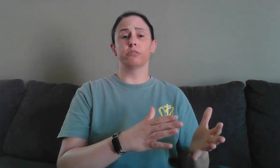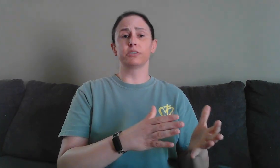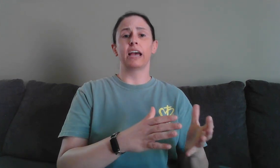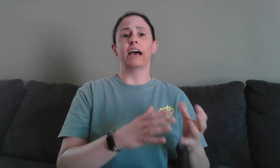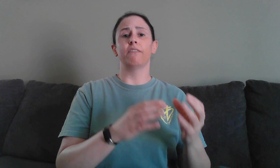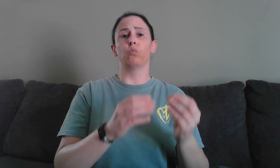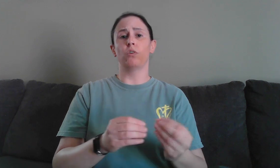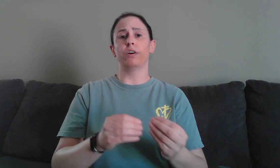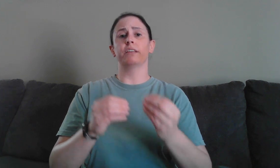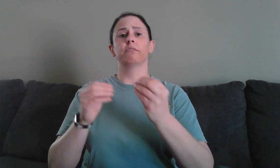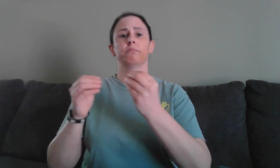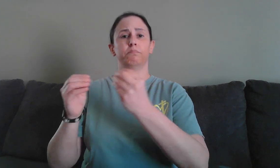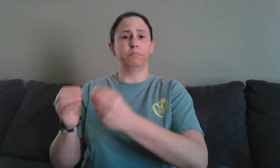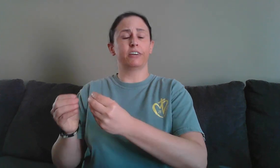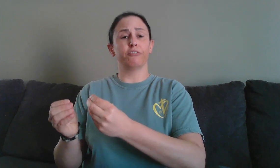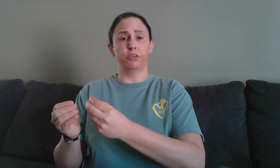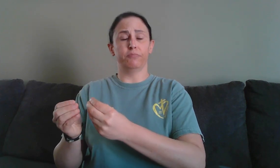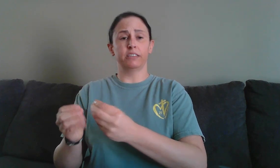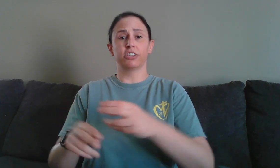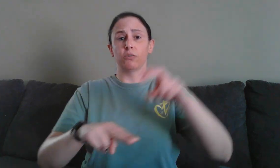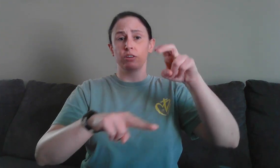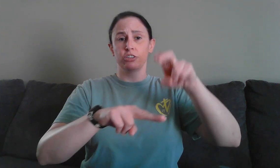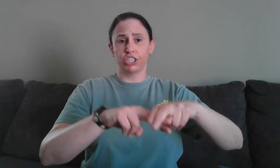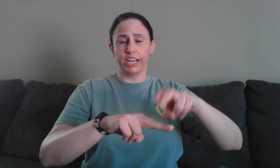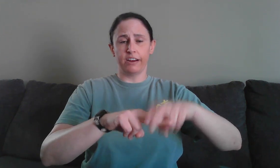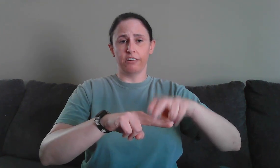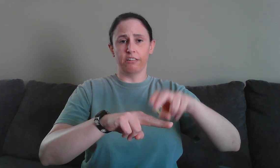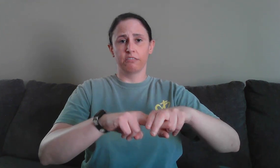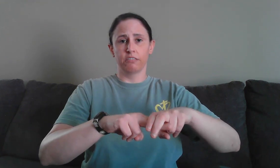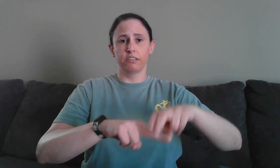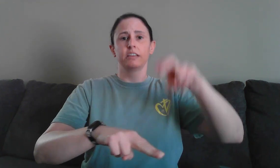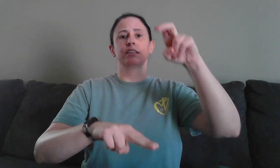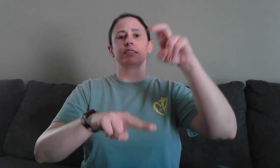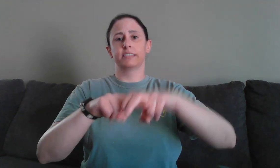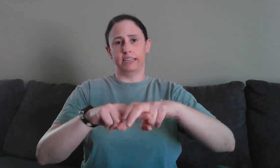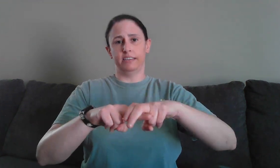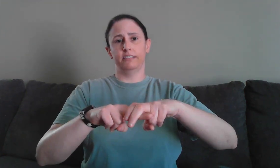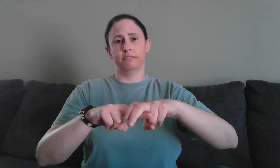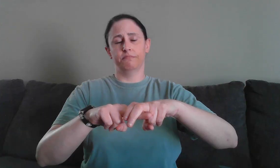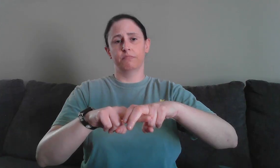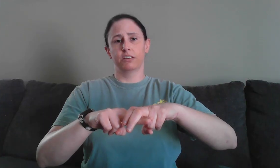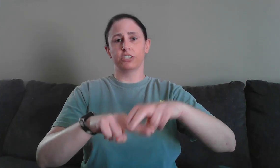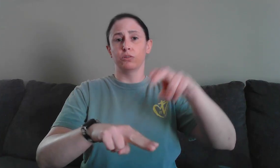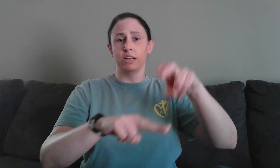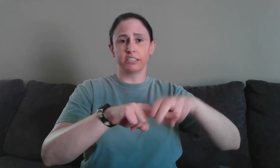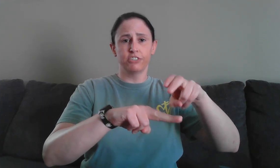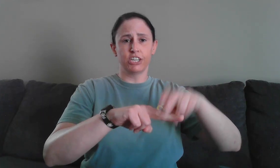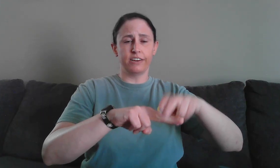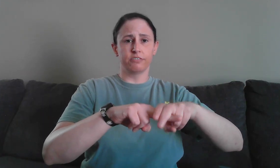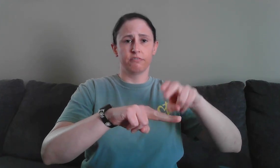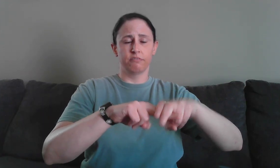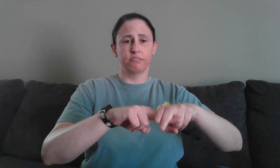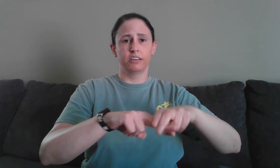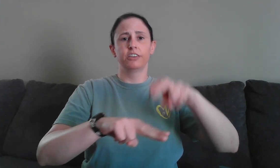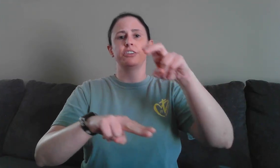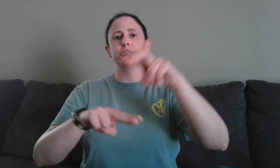Verbs have one bigger movement. So chair, sit. So lots of chairs, you